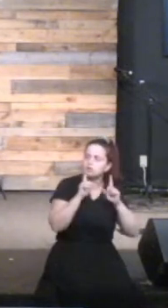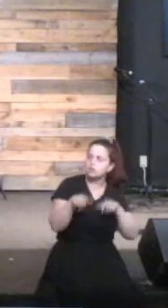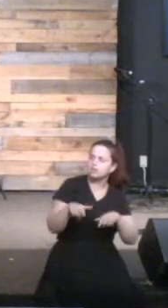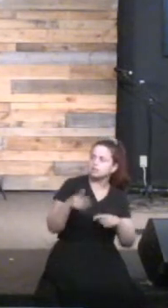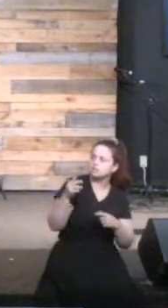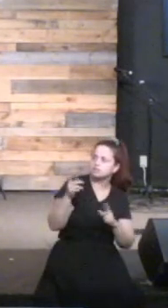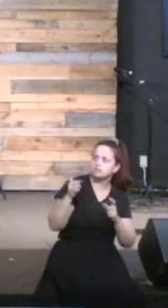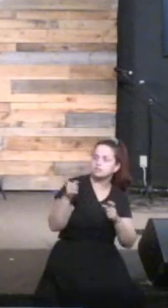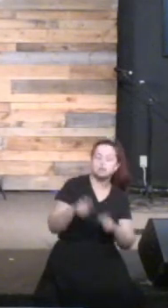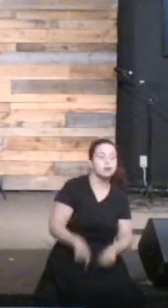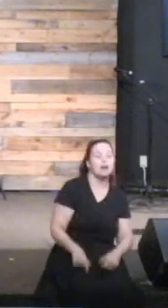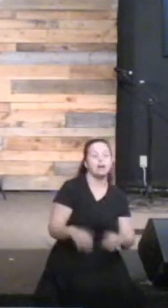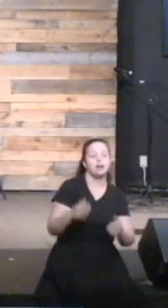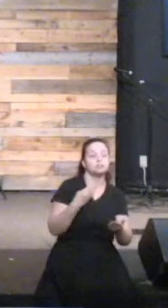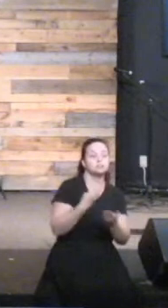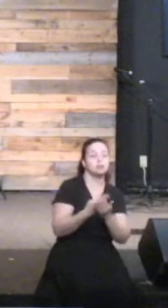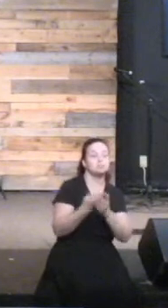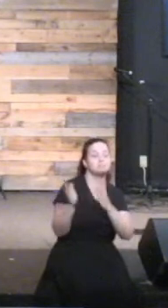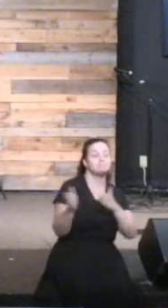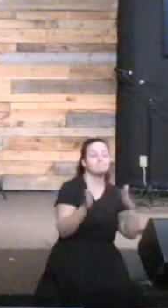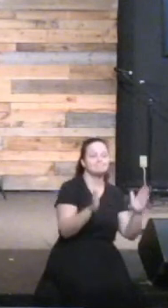I was a financial planner